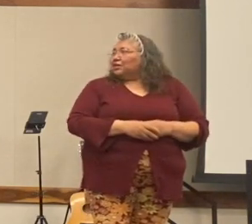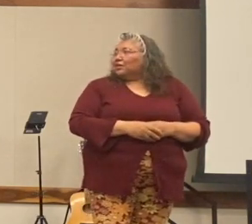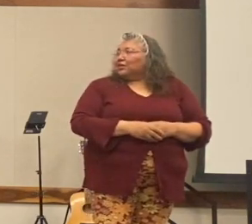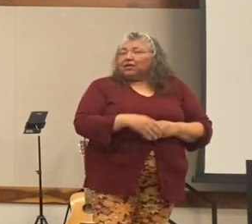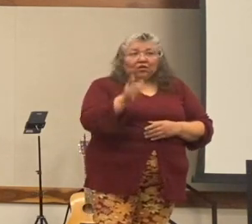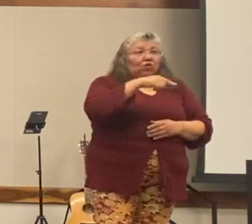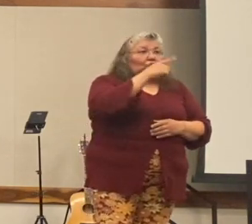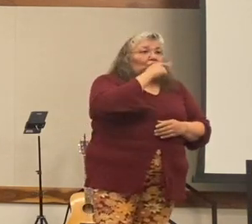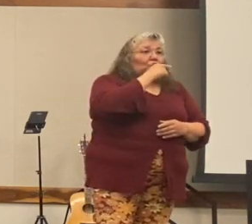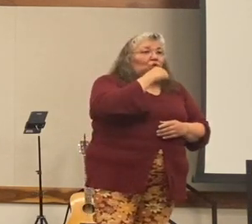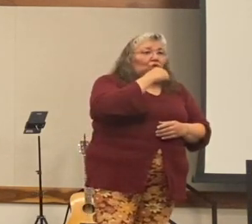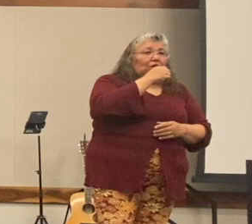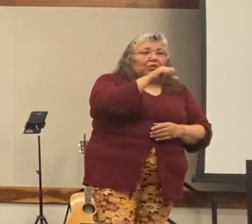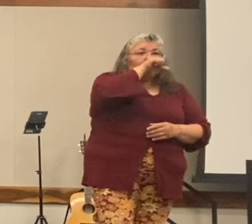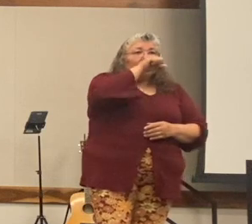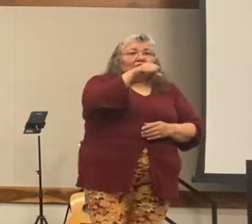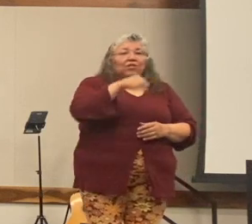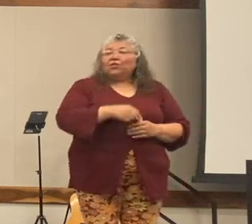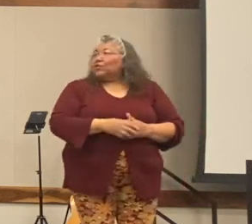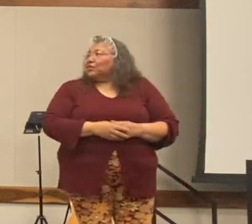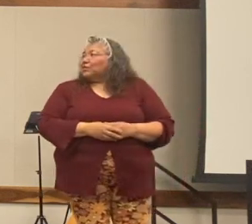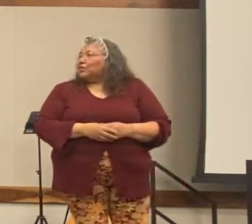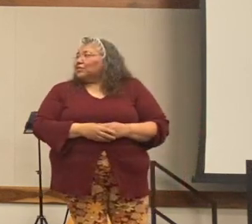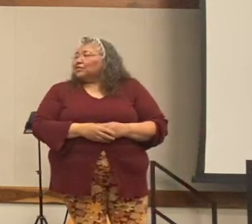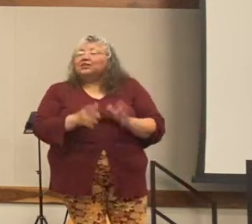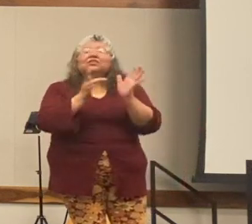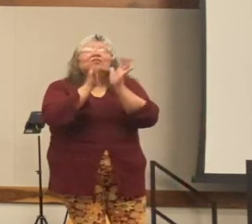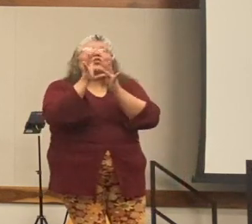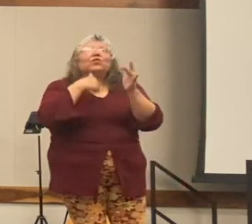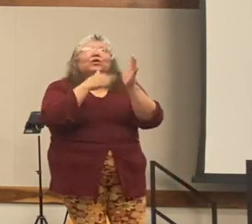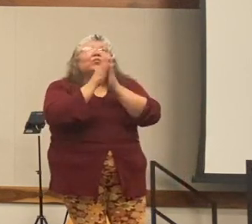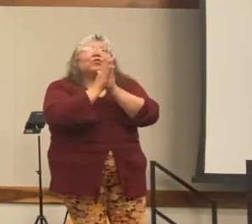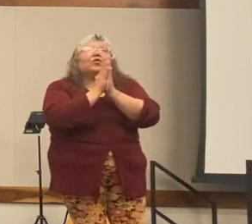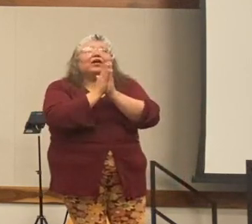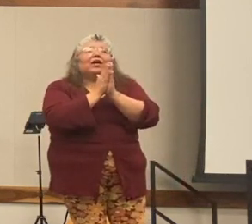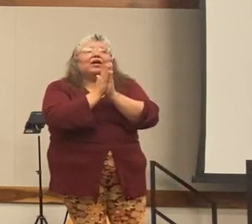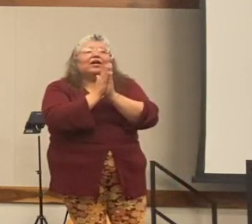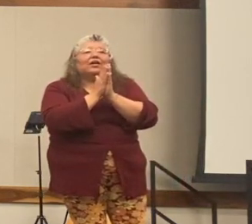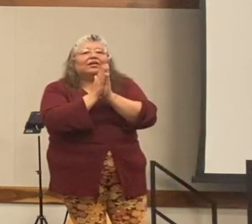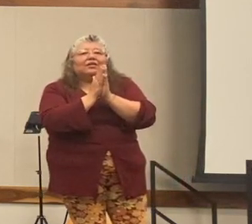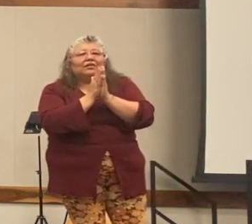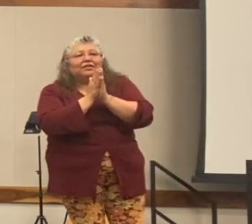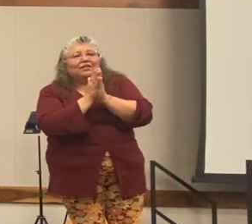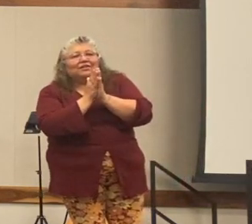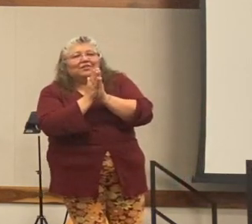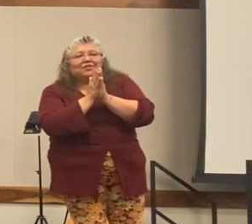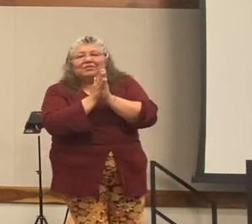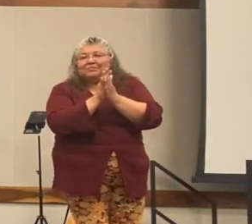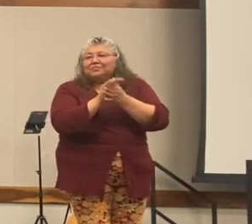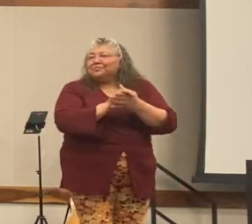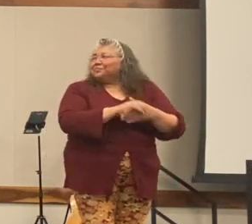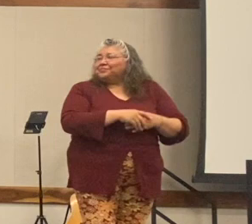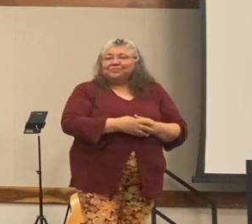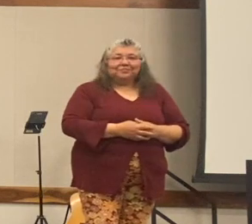Anybody love cabbage burgers in here? Yeah. So Jesus, we pray that you would just fill these meals.